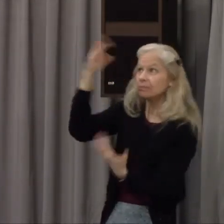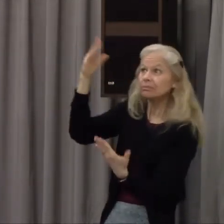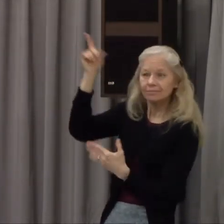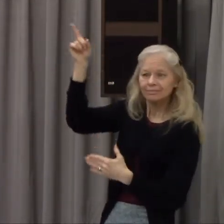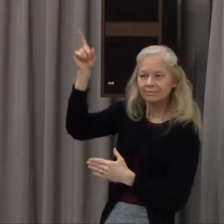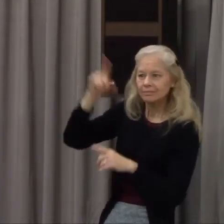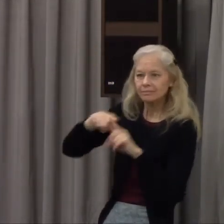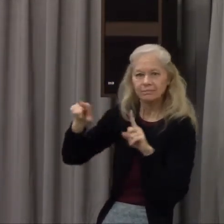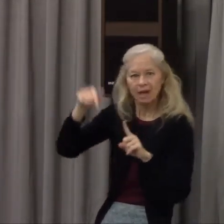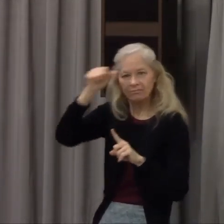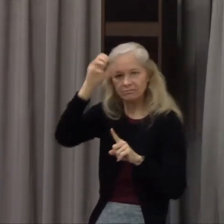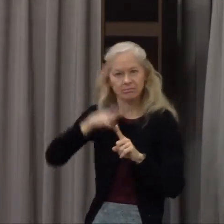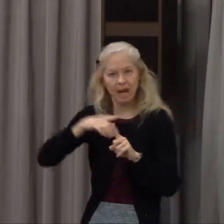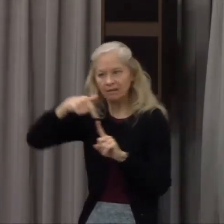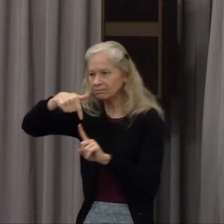trip.